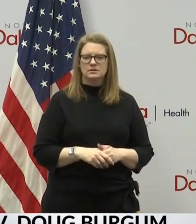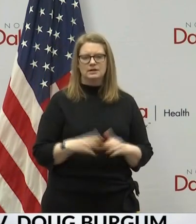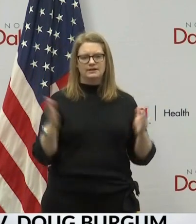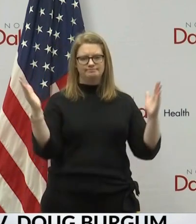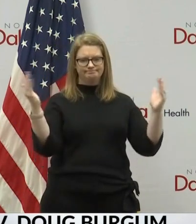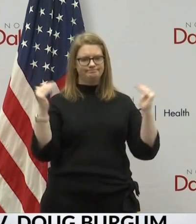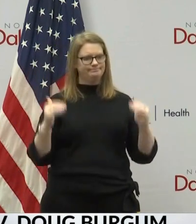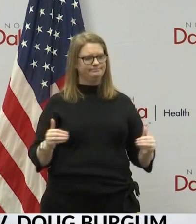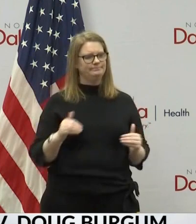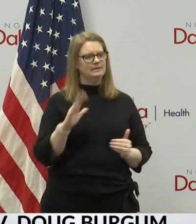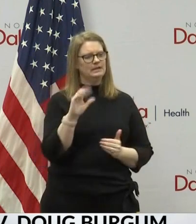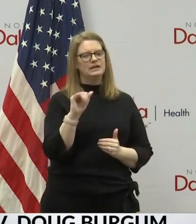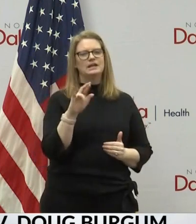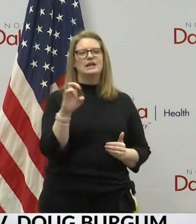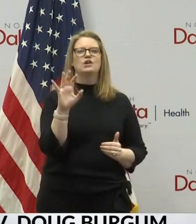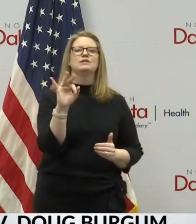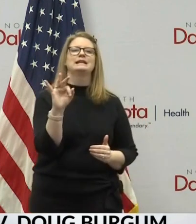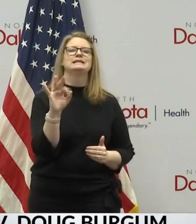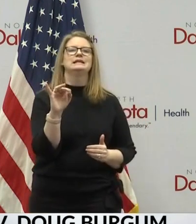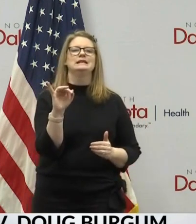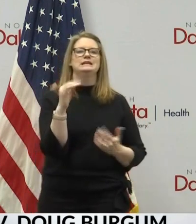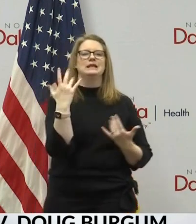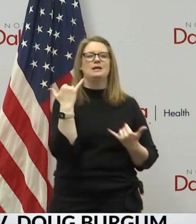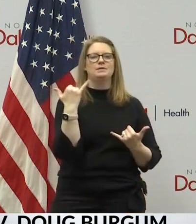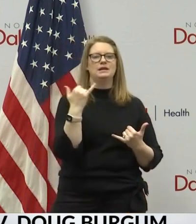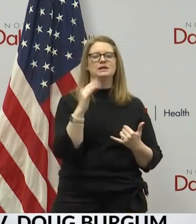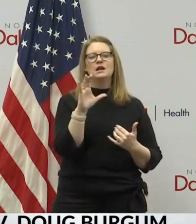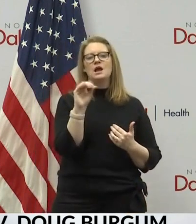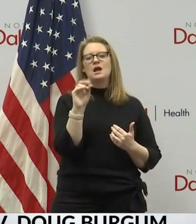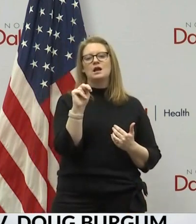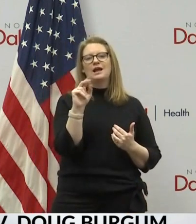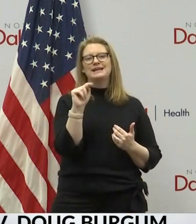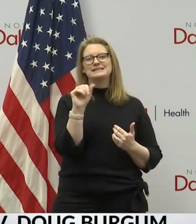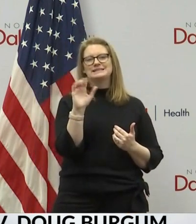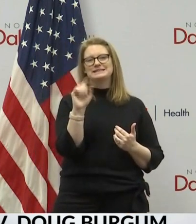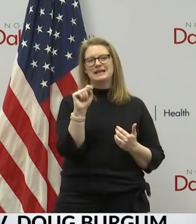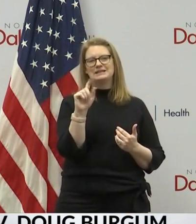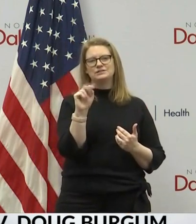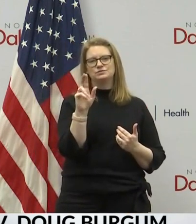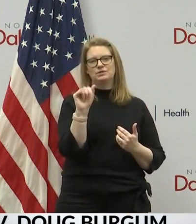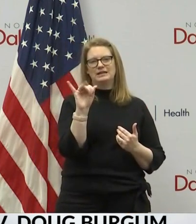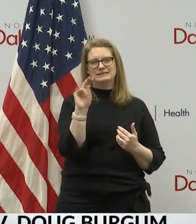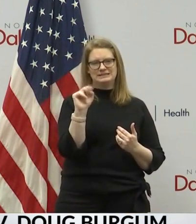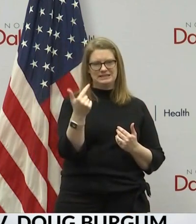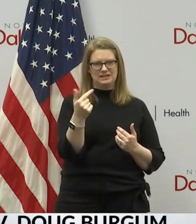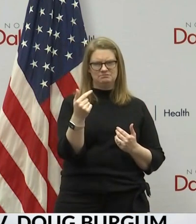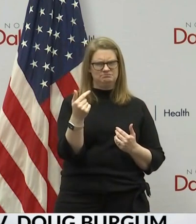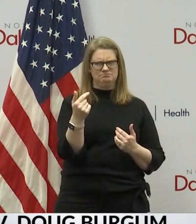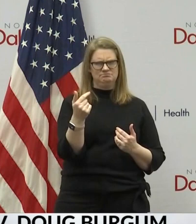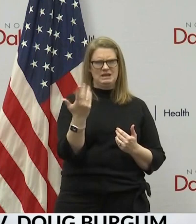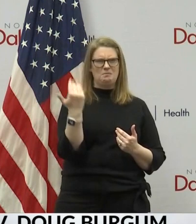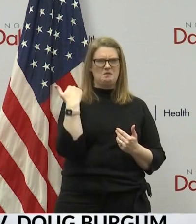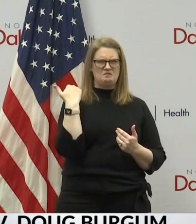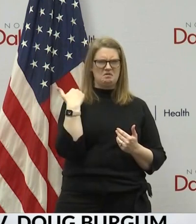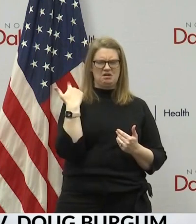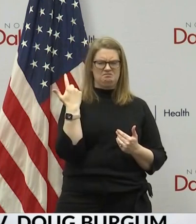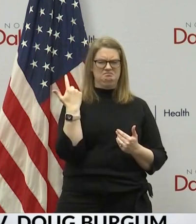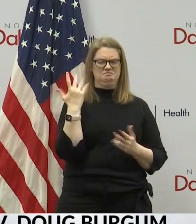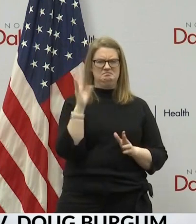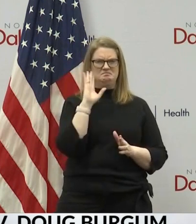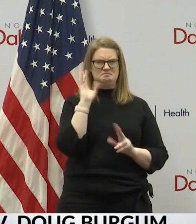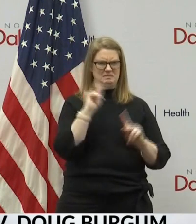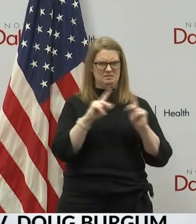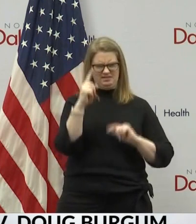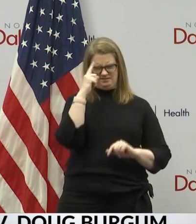topic, Care 19 update. We know that contact tracing is a word that many of us didn't even know how to define over a month